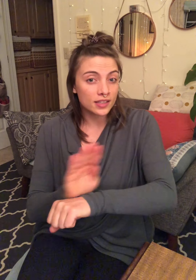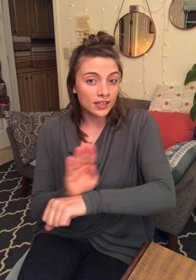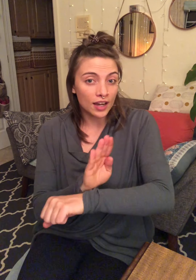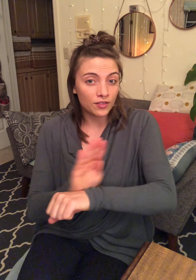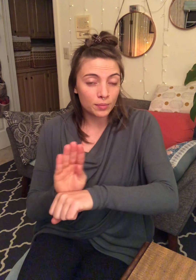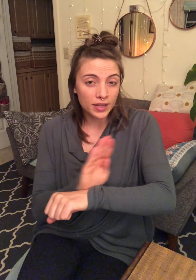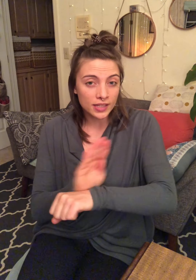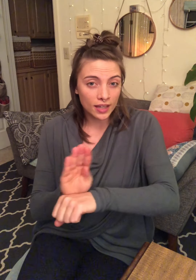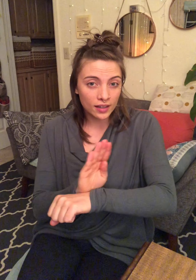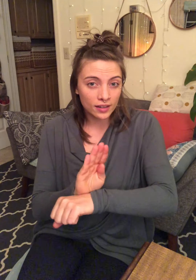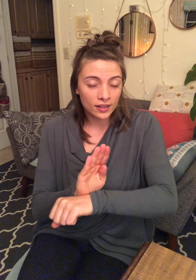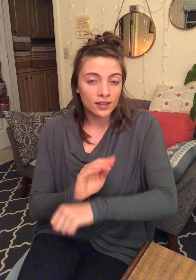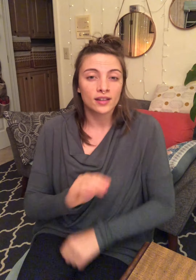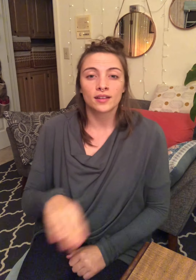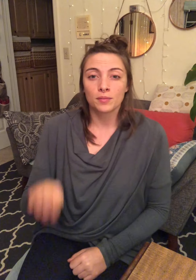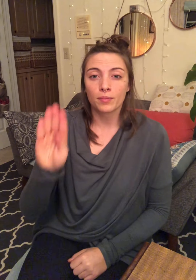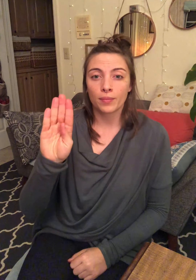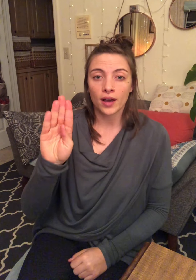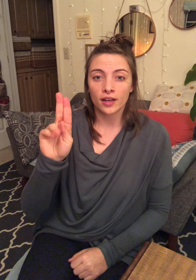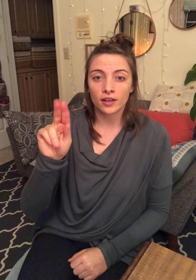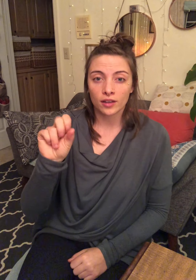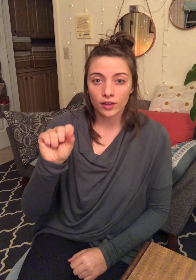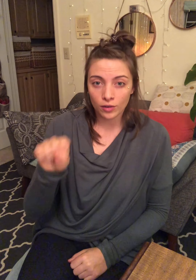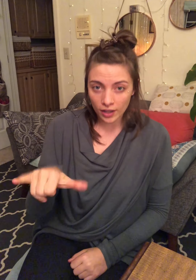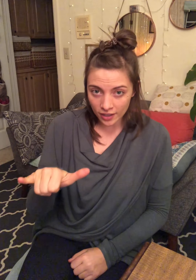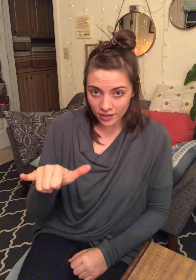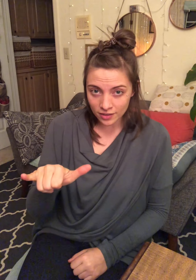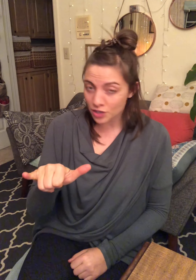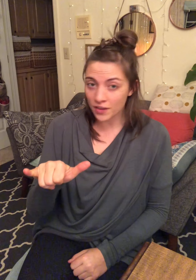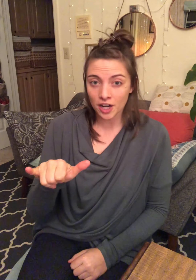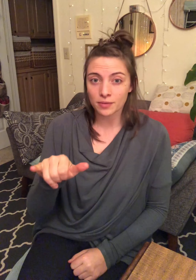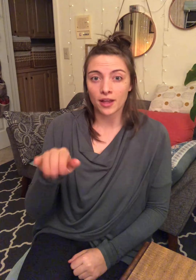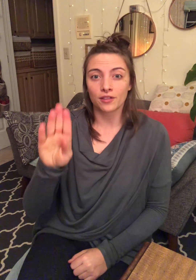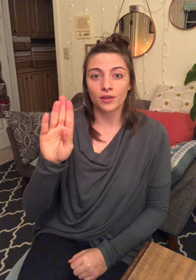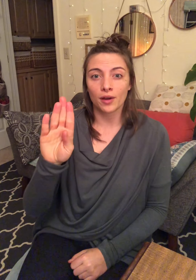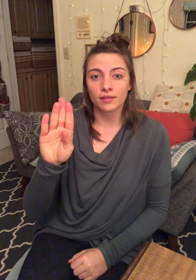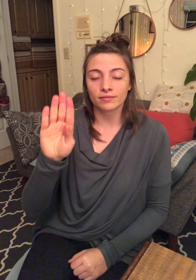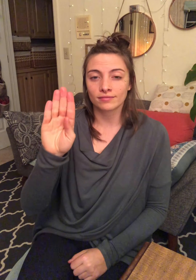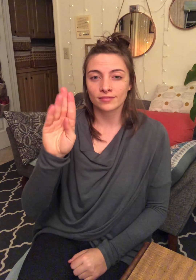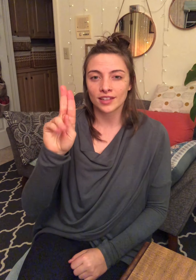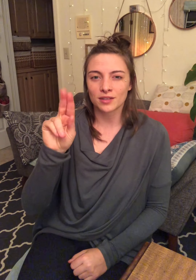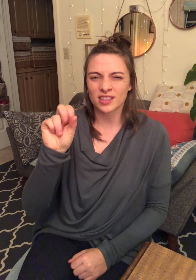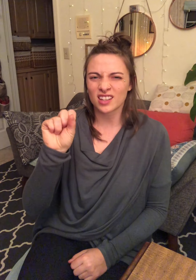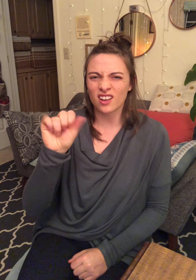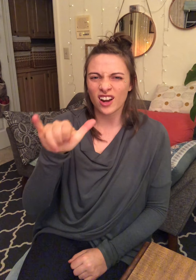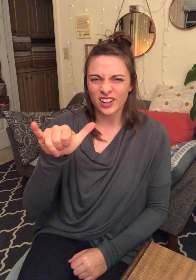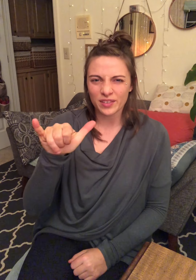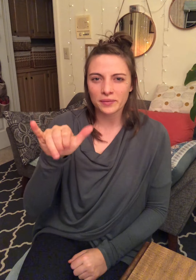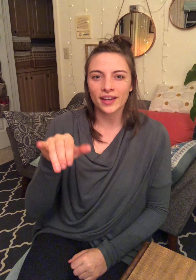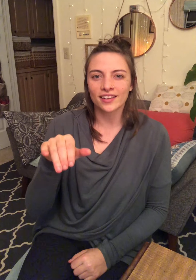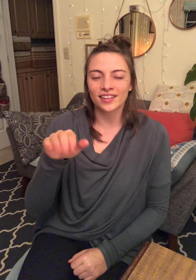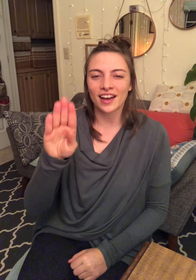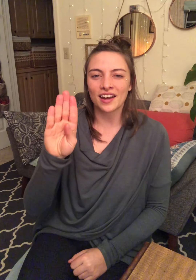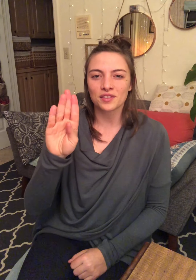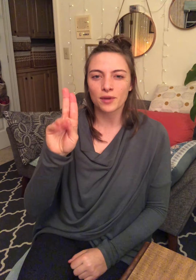sign for busy, but you can just fingerspell it if you want. This one's a little harder for me. Kind of have to practice